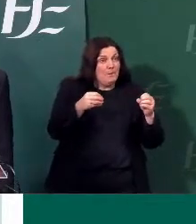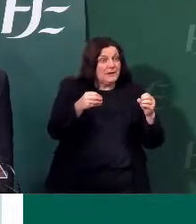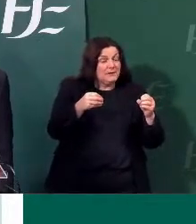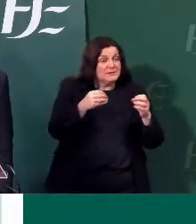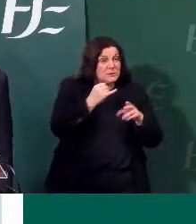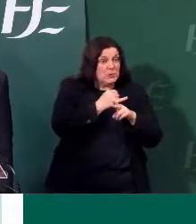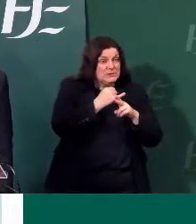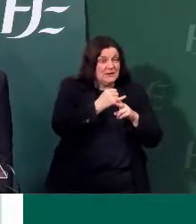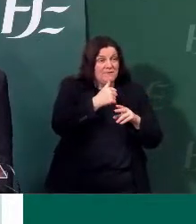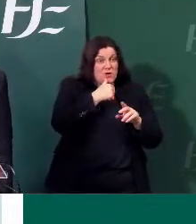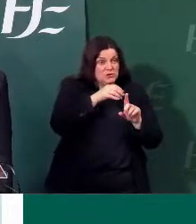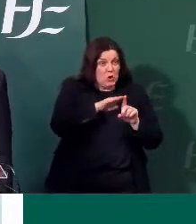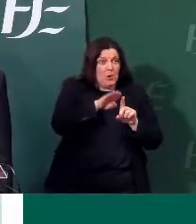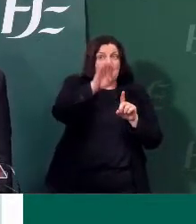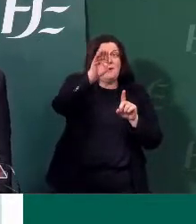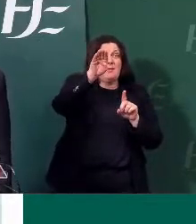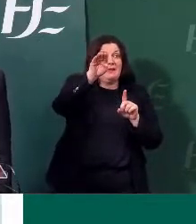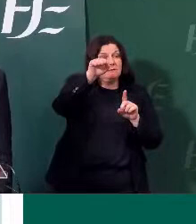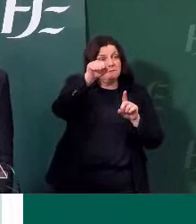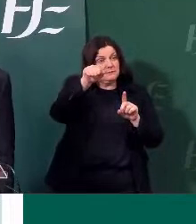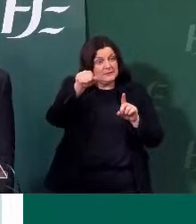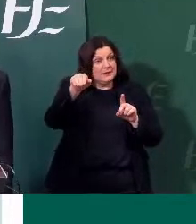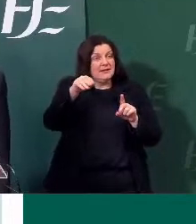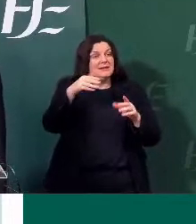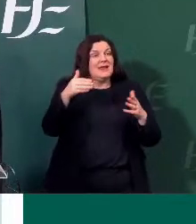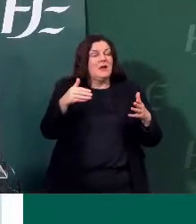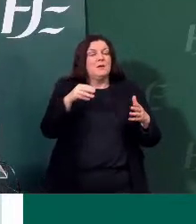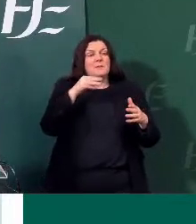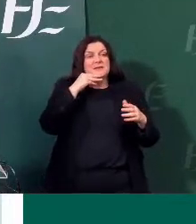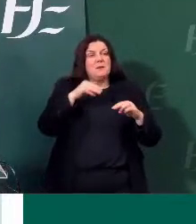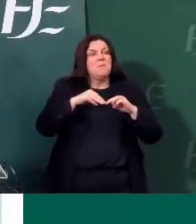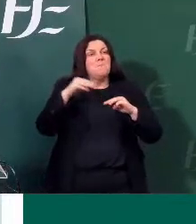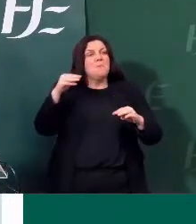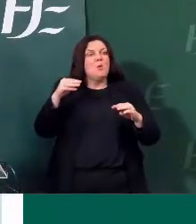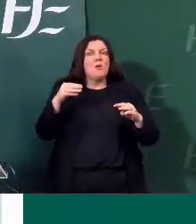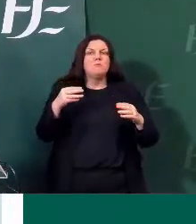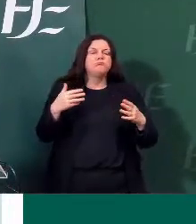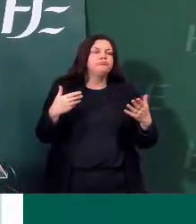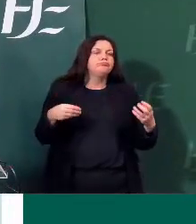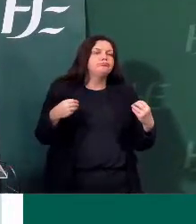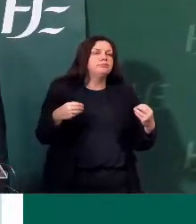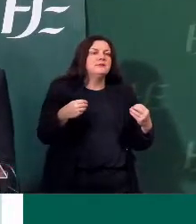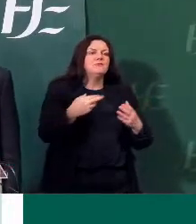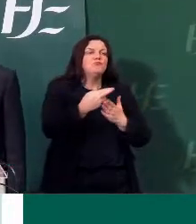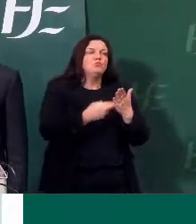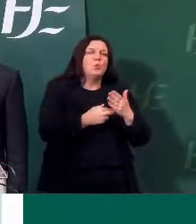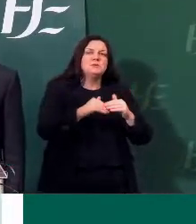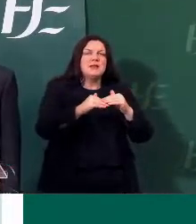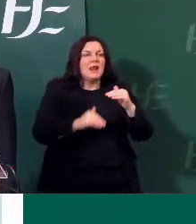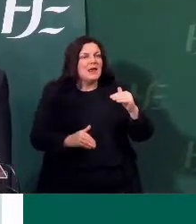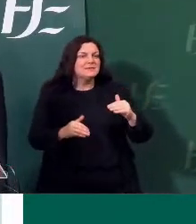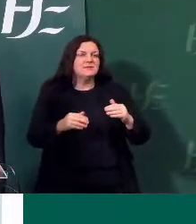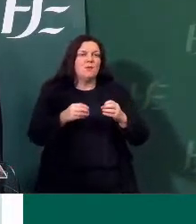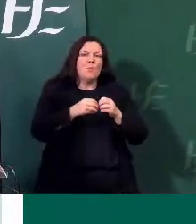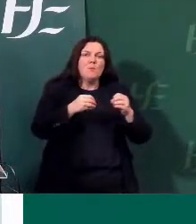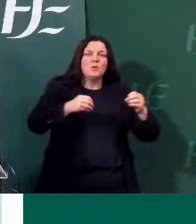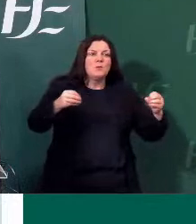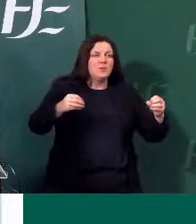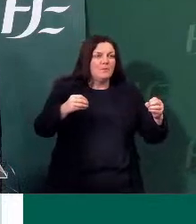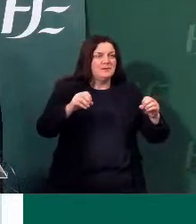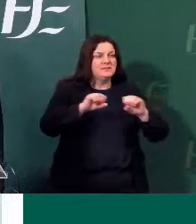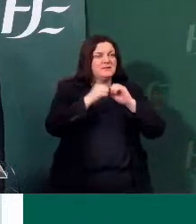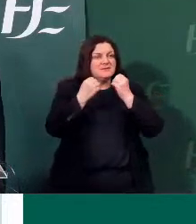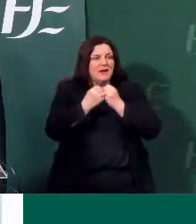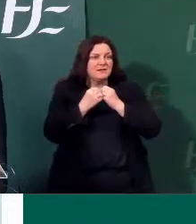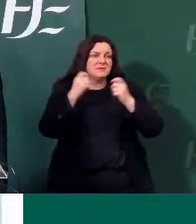the first few weeks, then it steadied out, and then easing of restrictions for society came in mid-September, 20th of September, I think. What we saw, the line